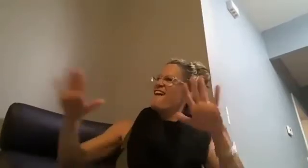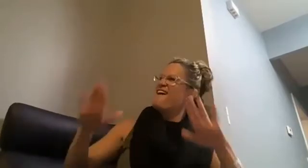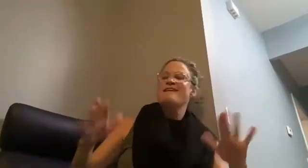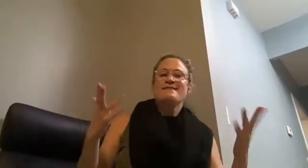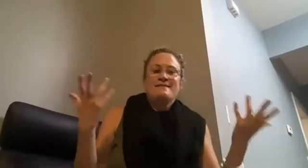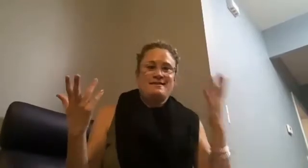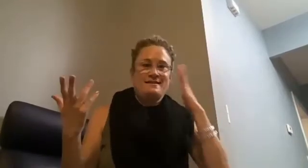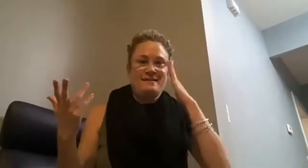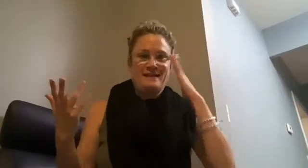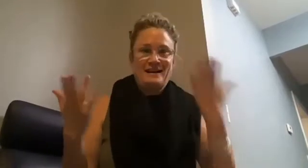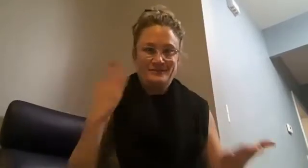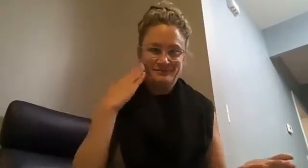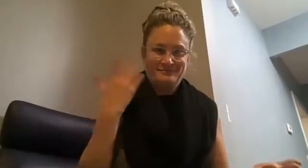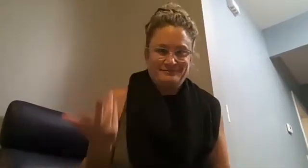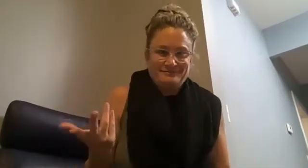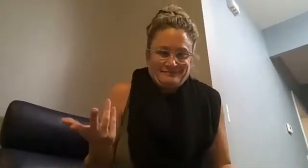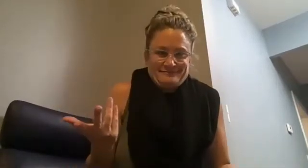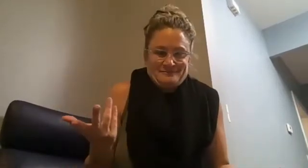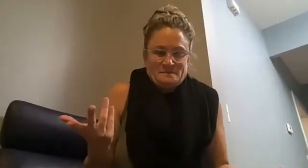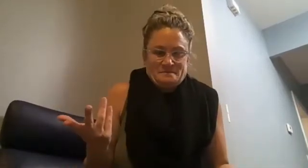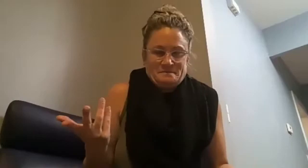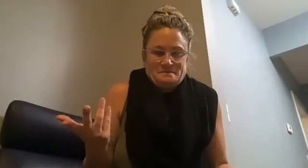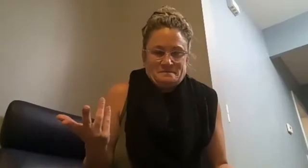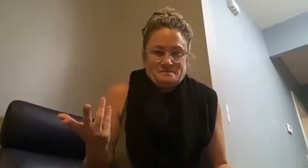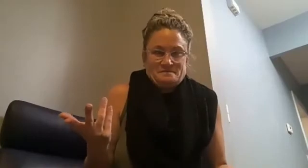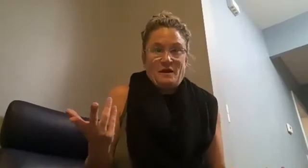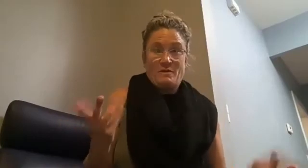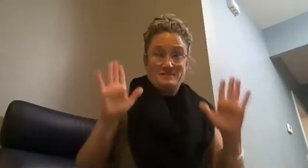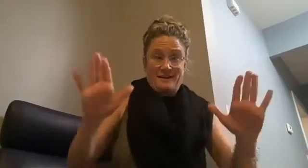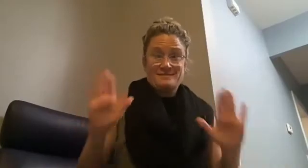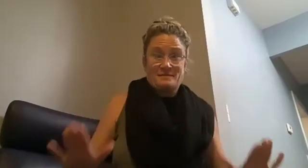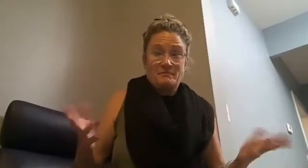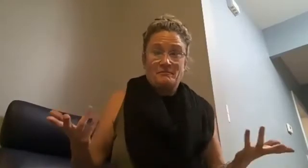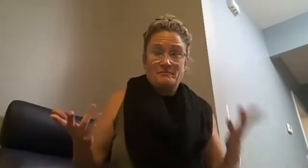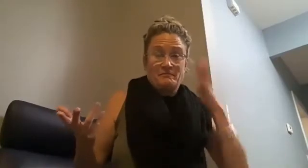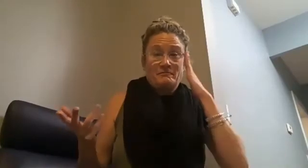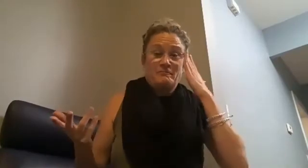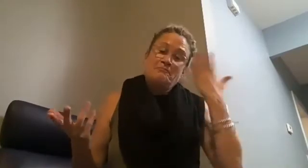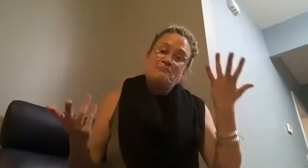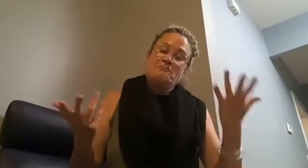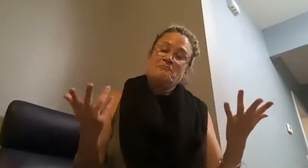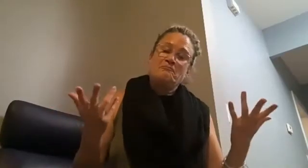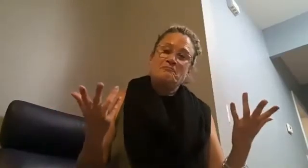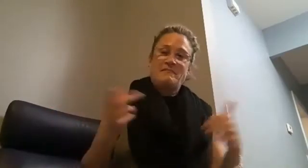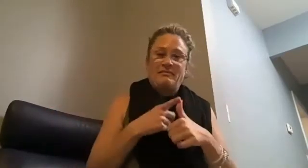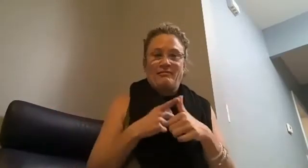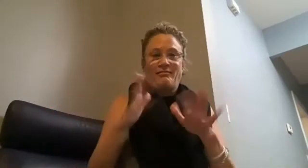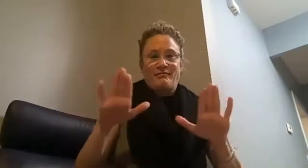totally knew that was true. I totally knew that that was the most awesome thing they'd ever seen, and very likely still is. And I also knew this,